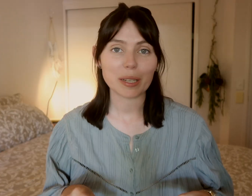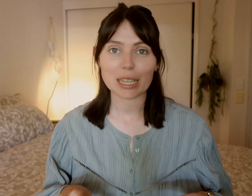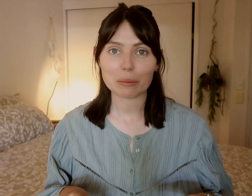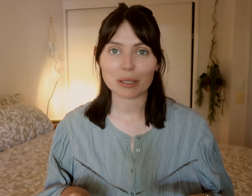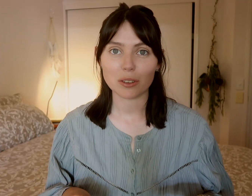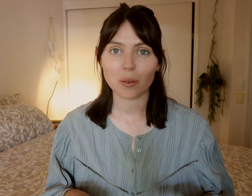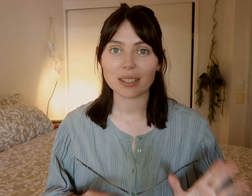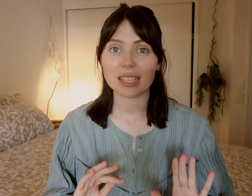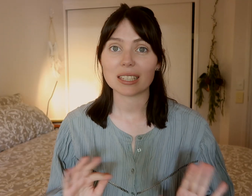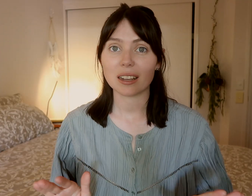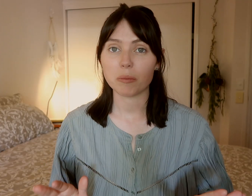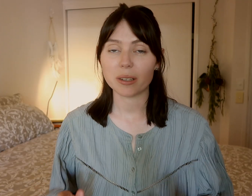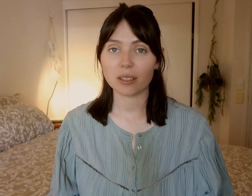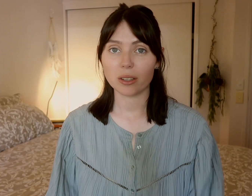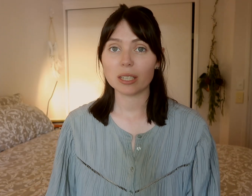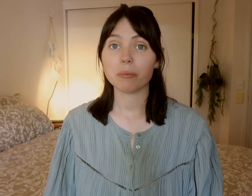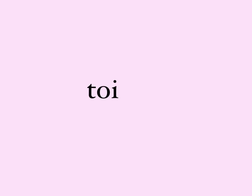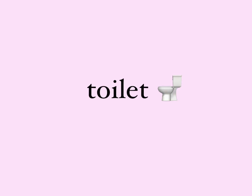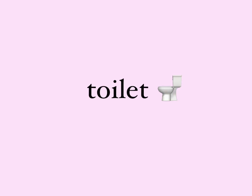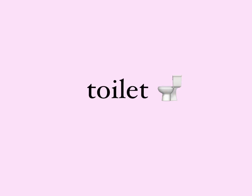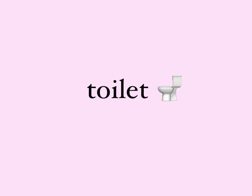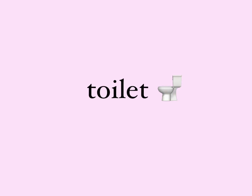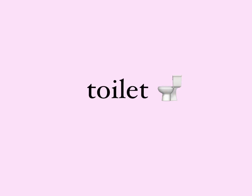Queensland specific ones. I think there's a couple ways to do this but toilet.